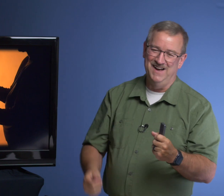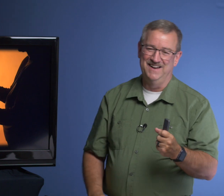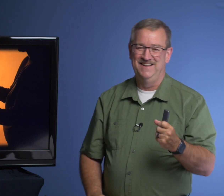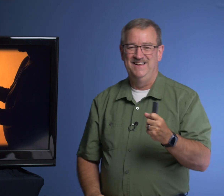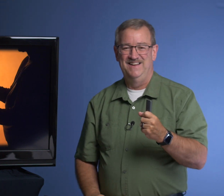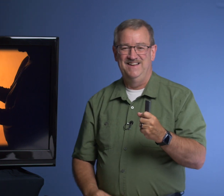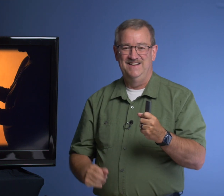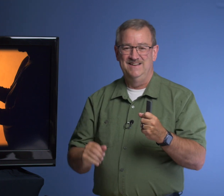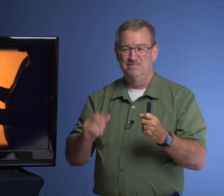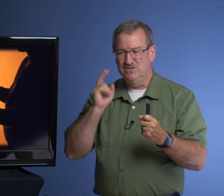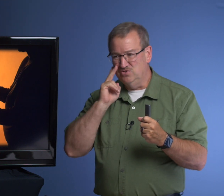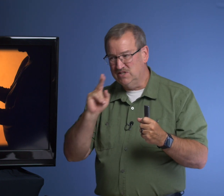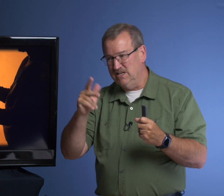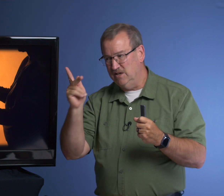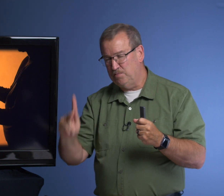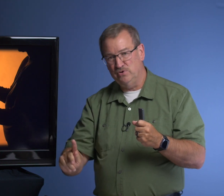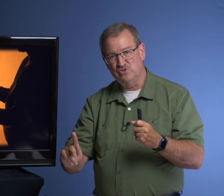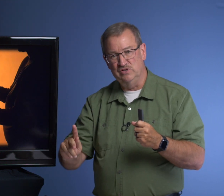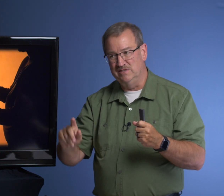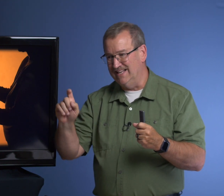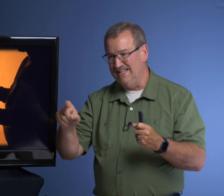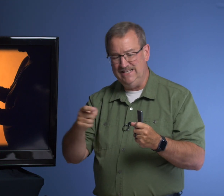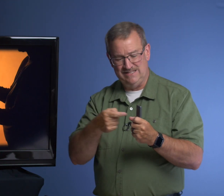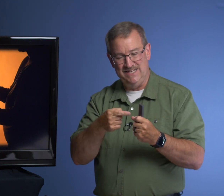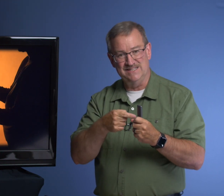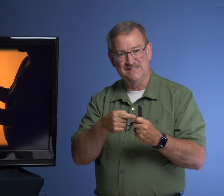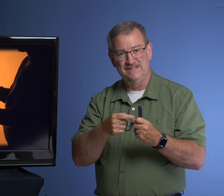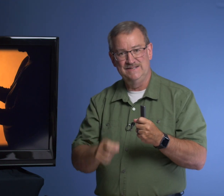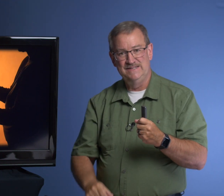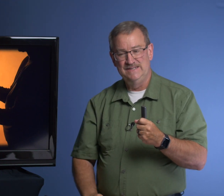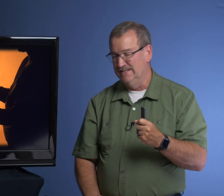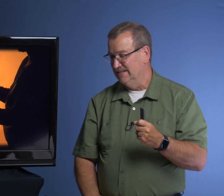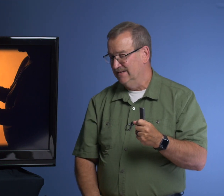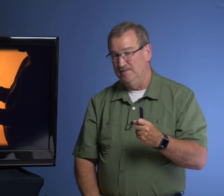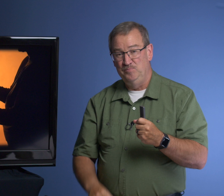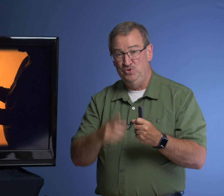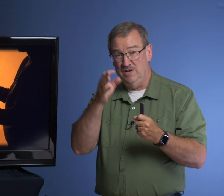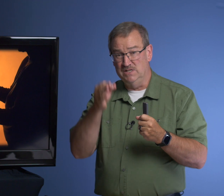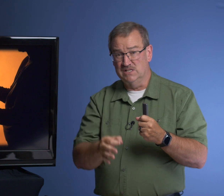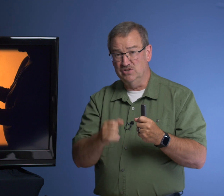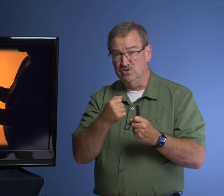mine. But you see another person that needs this, you have a decision to